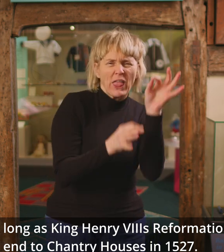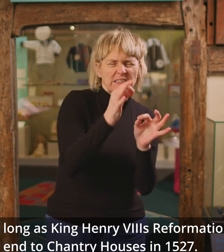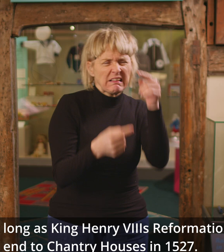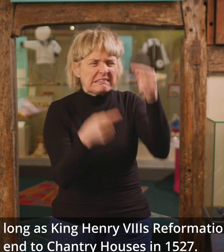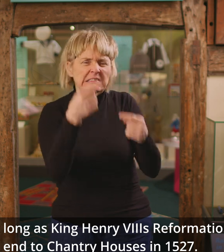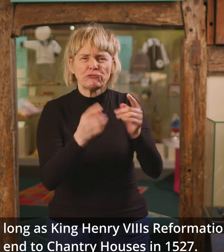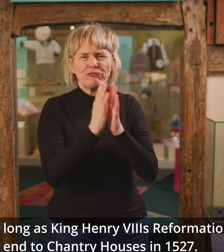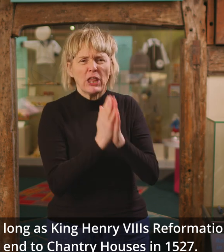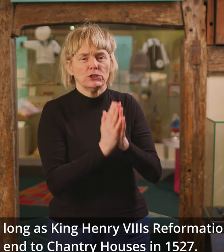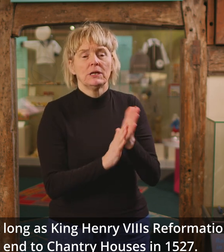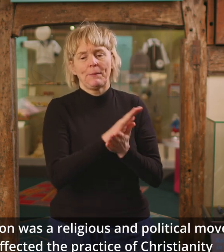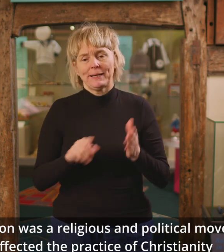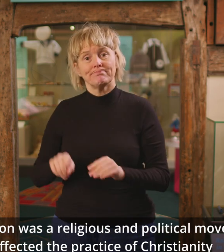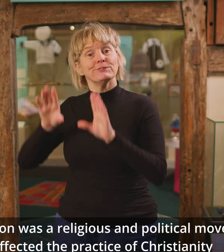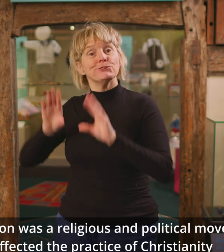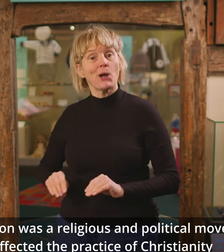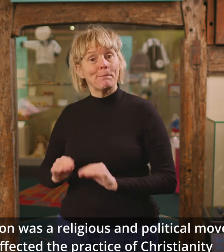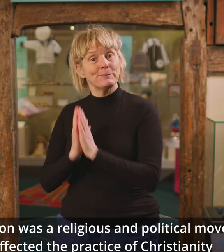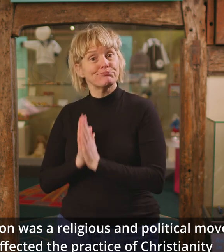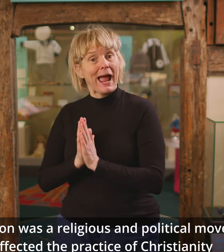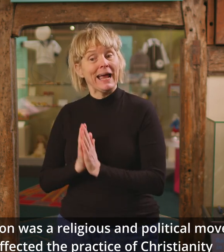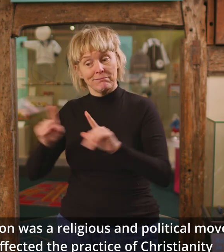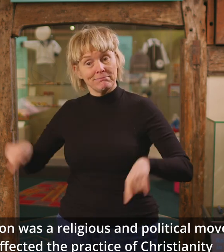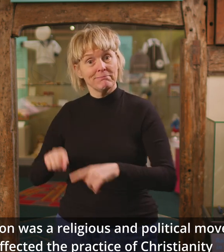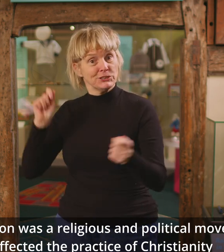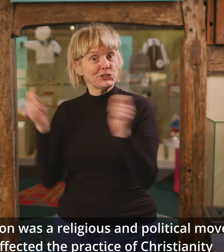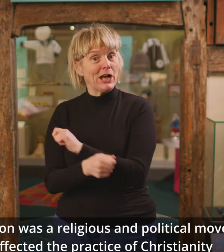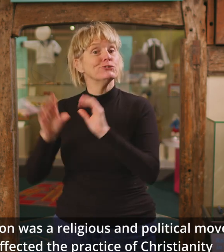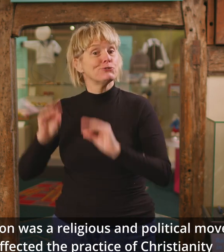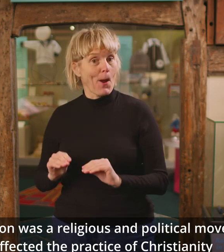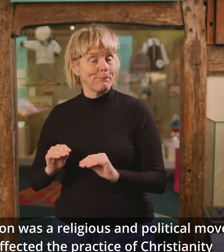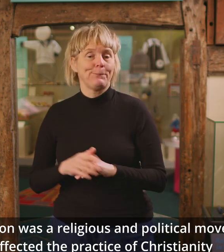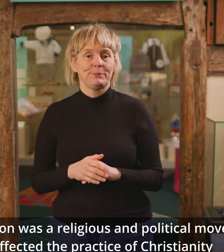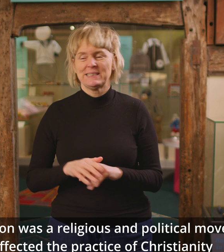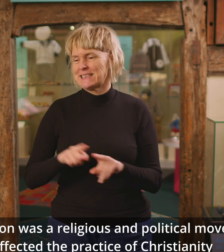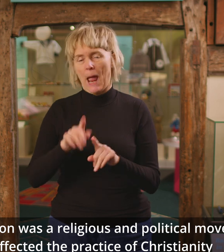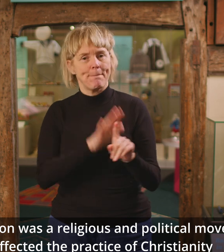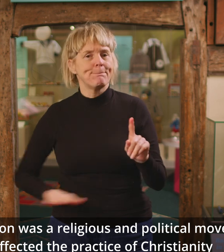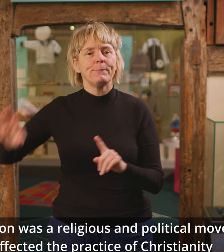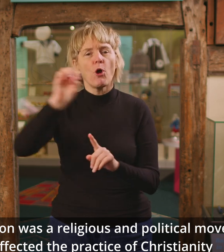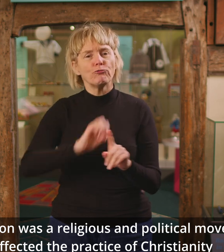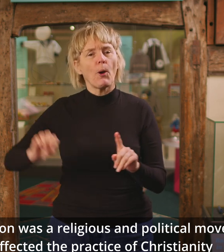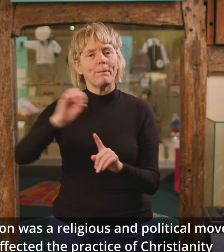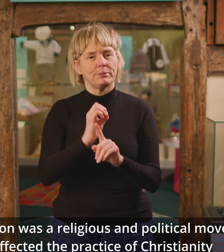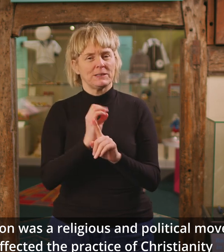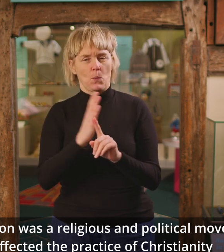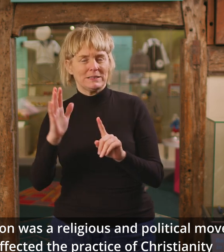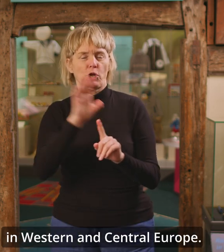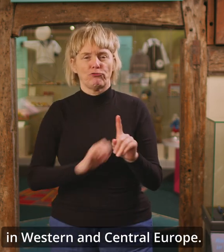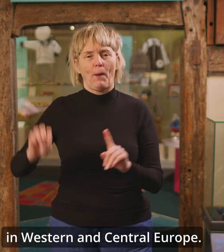1527. The Reformation was a religious and political movement that affected the practice of Christianity in